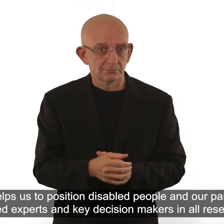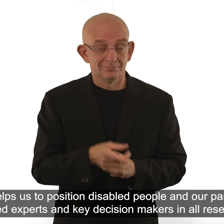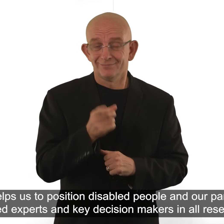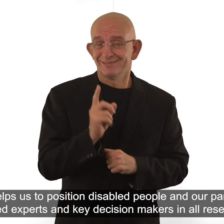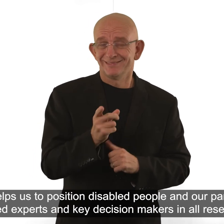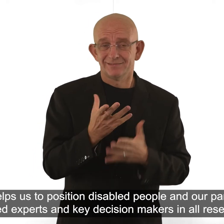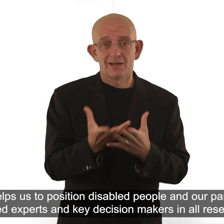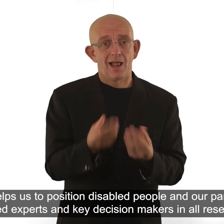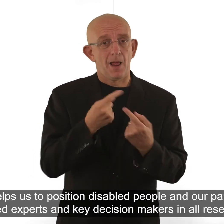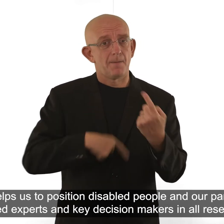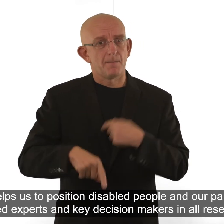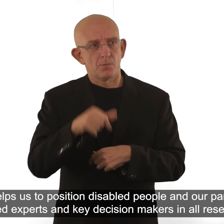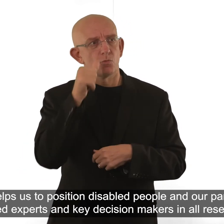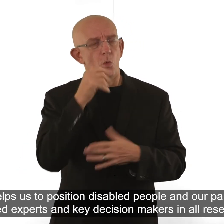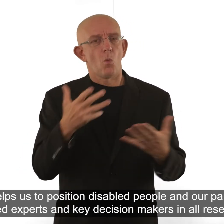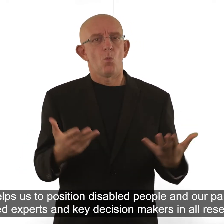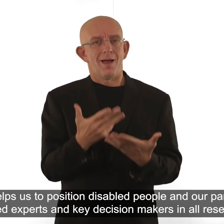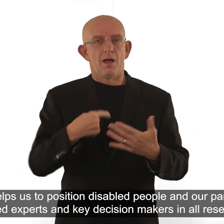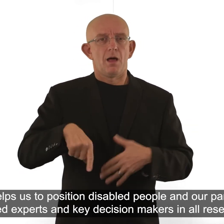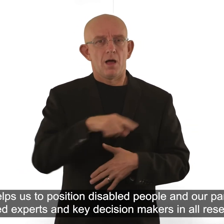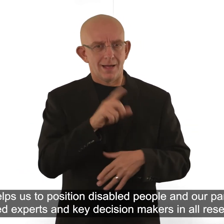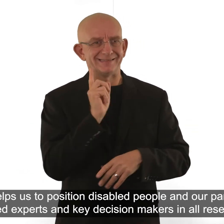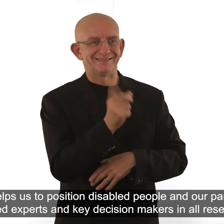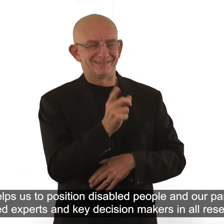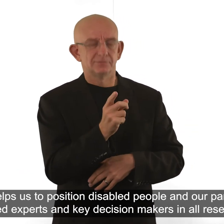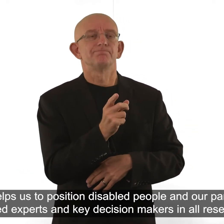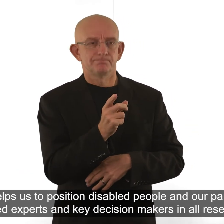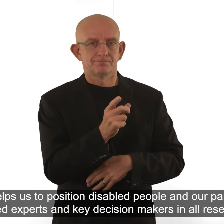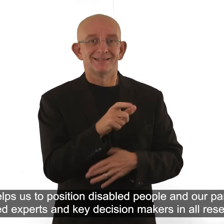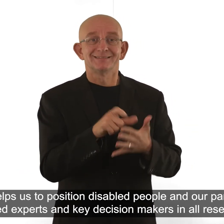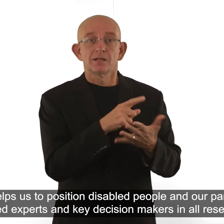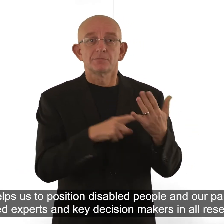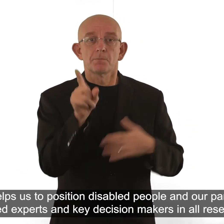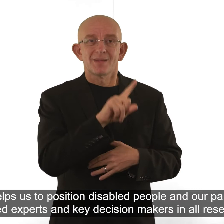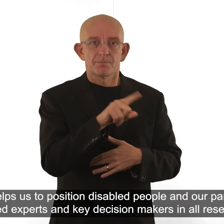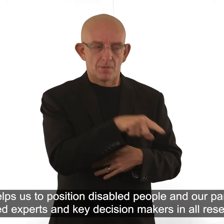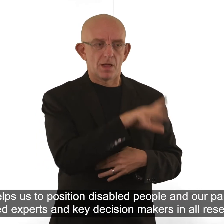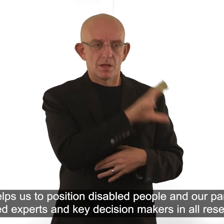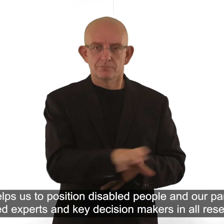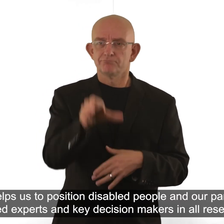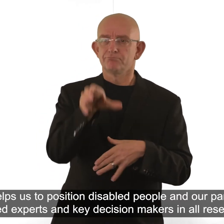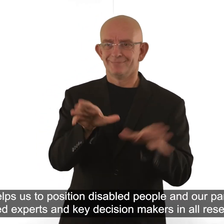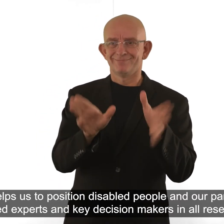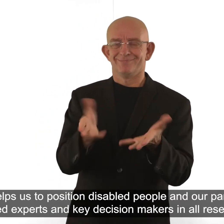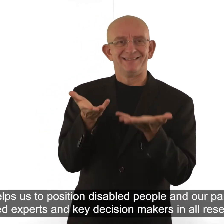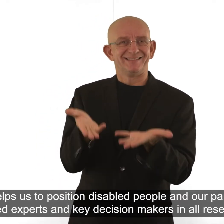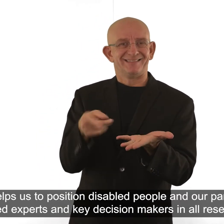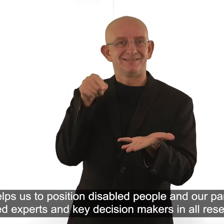It helps us to position disabled people and our partners as the trusted experts and key decision makers in